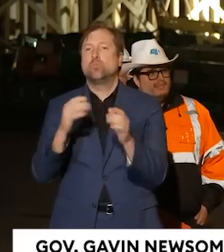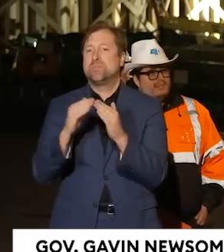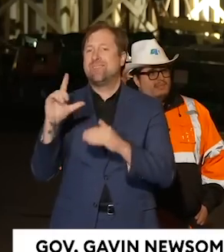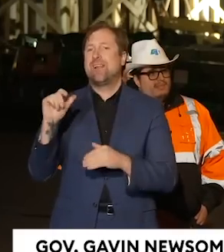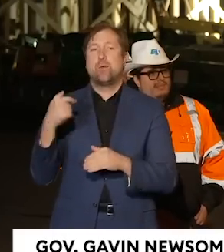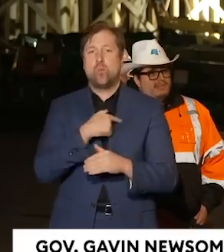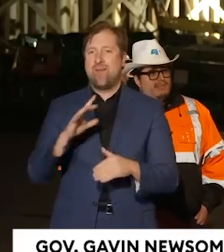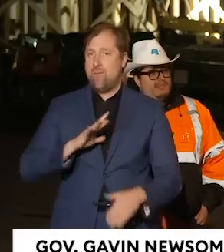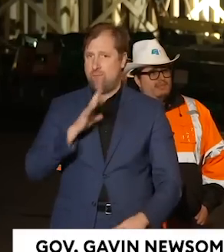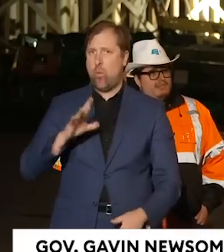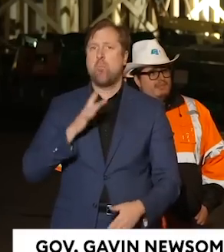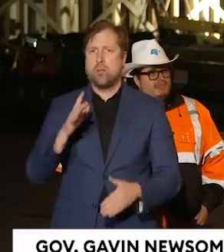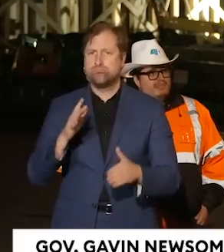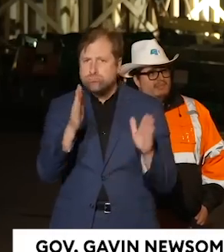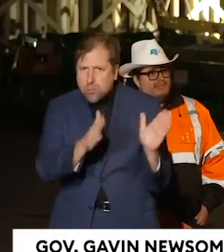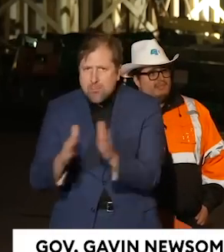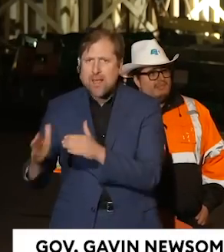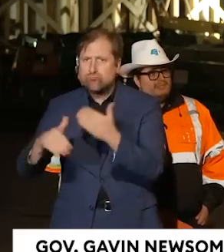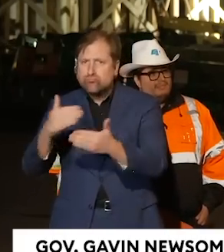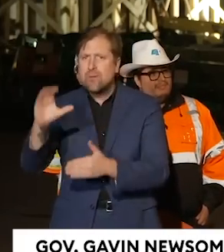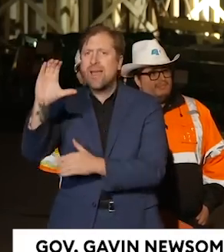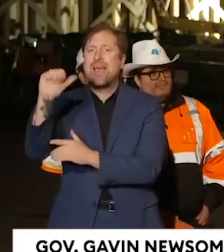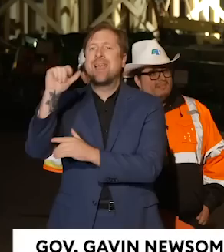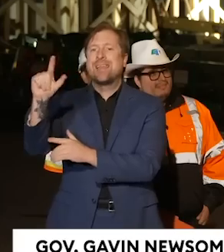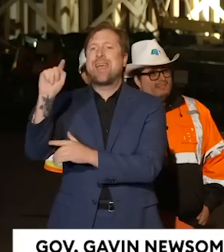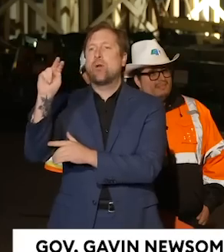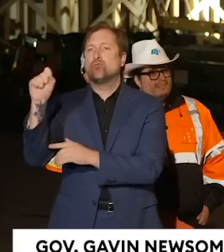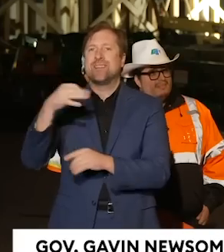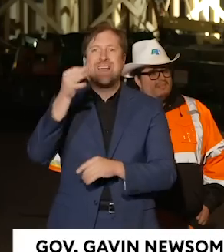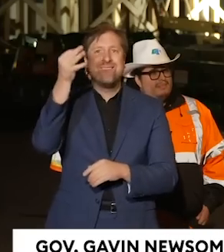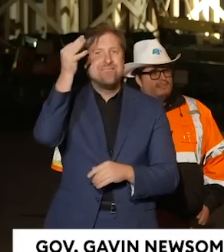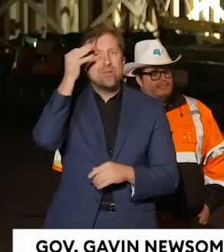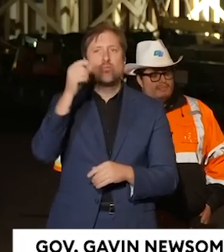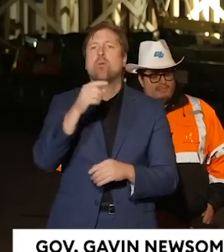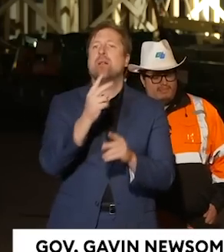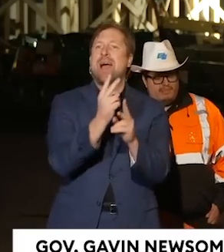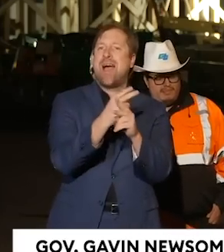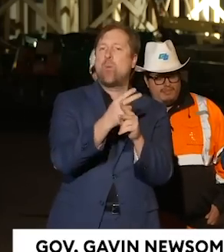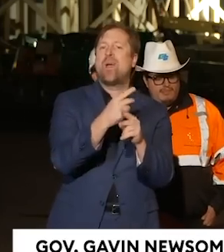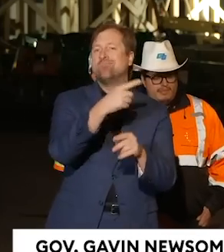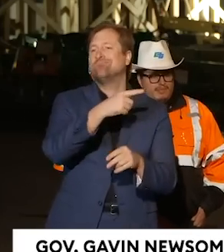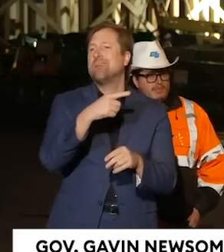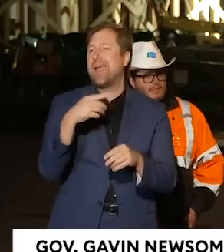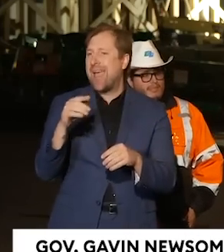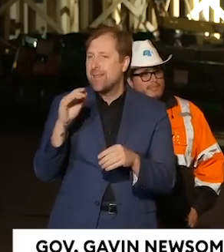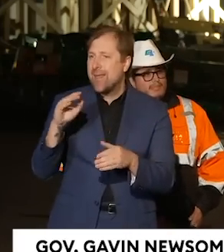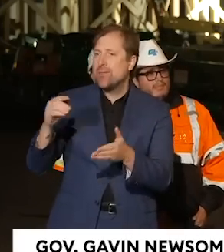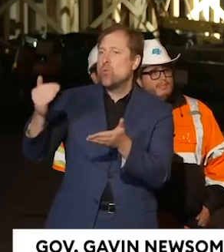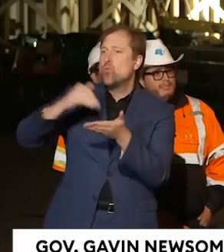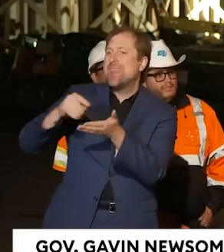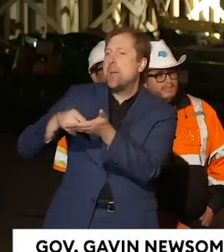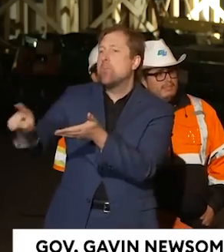have a very formalized protocol, Caltrans with the Federal Highway Administration in terms of costs, a reimbursement schedule before that works